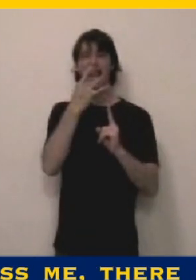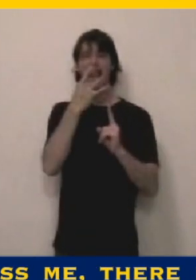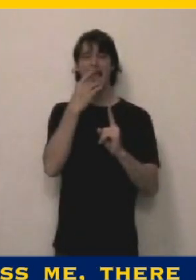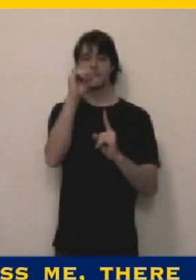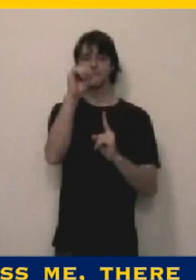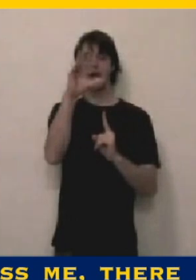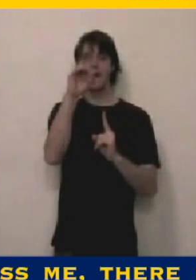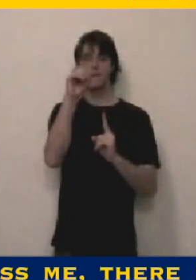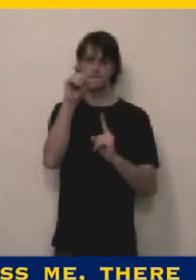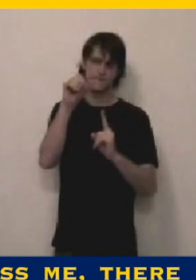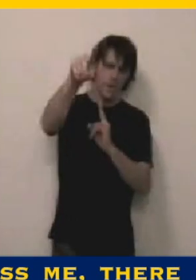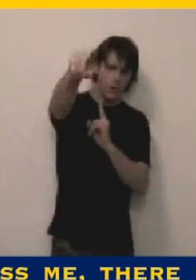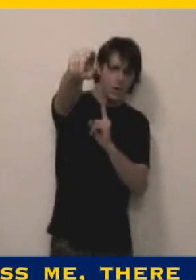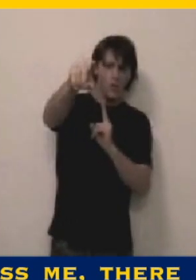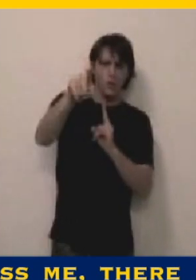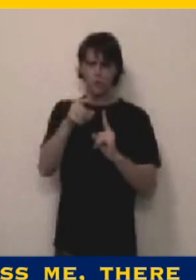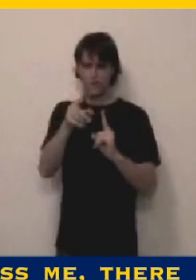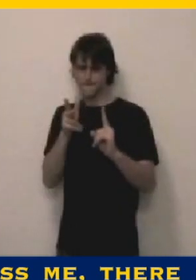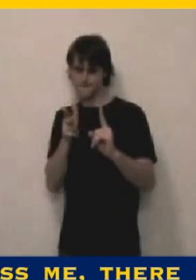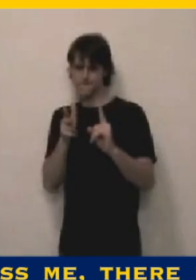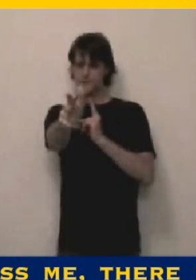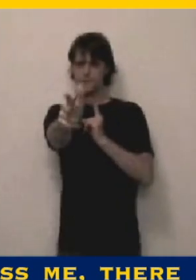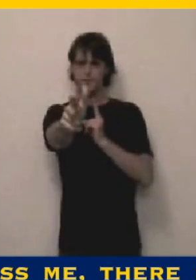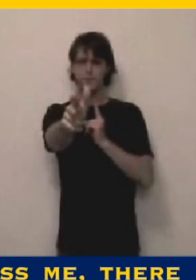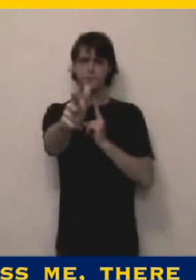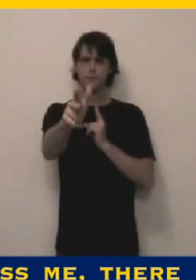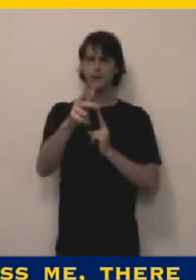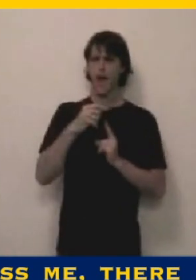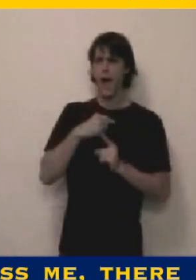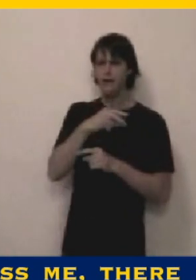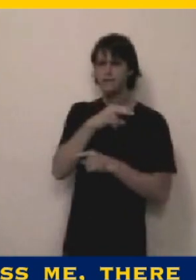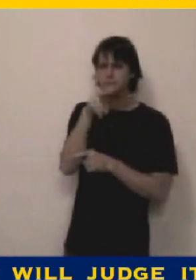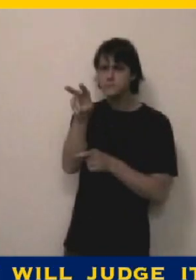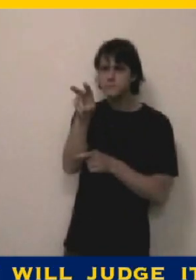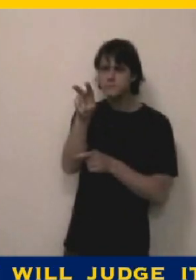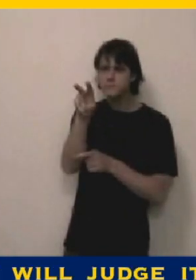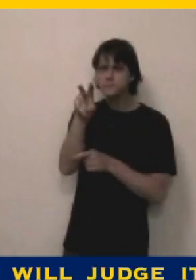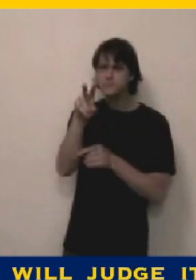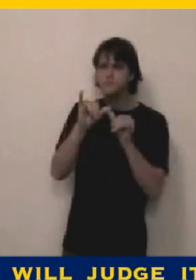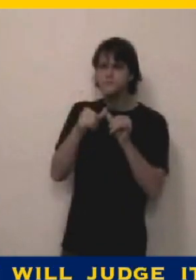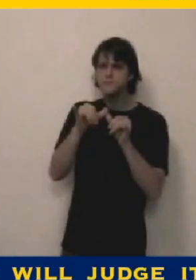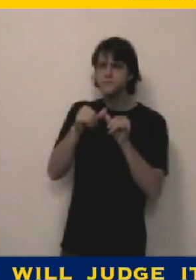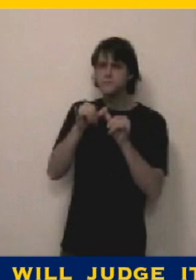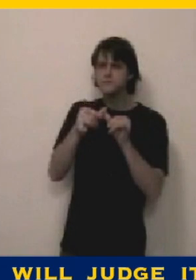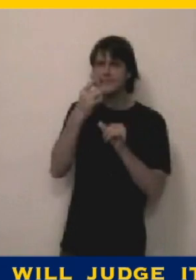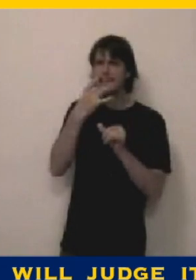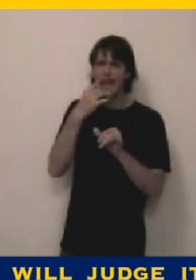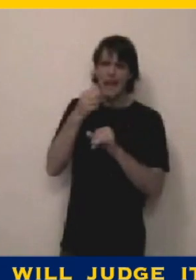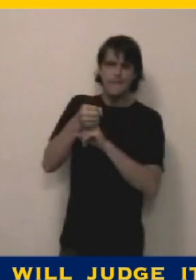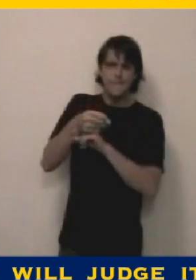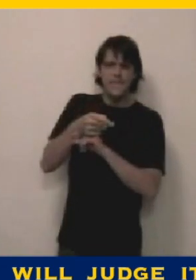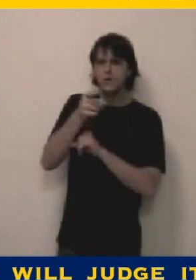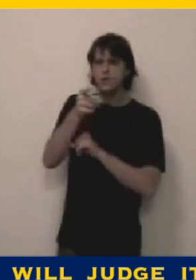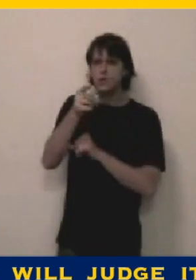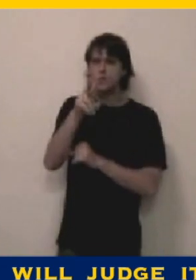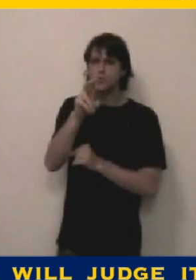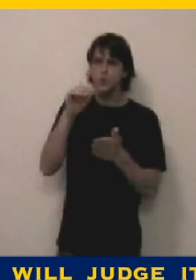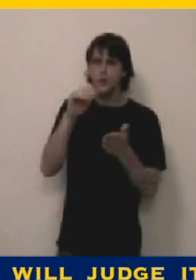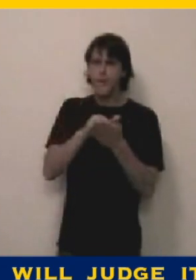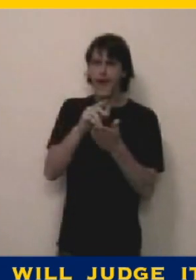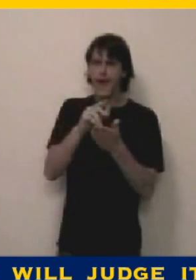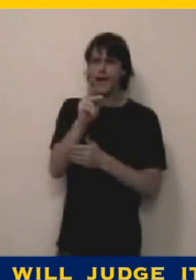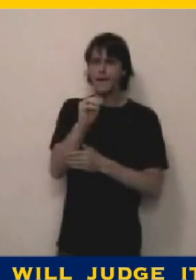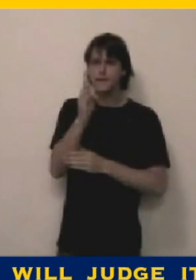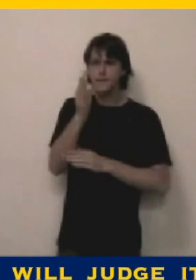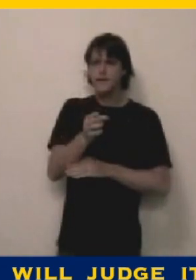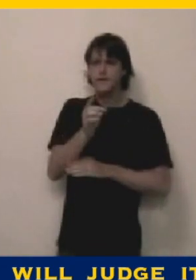directly over our heads, I will see it outpace you off into the distance at a speed of 200,000 kilometers per second, whereas you will judge it to be racing ahead of